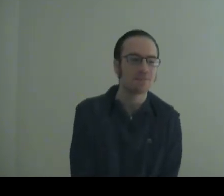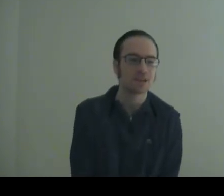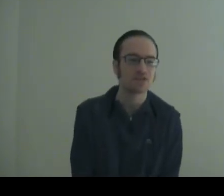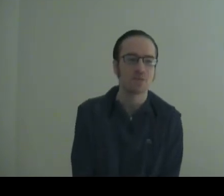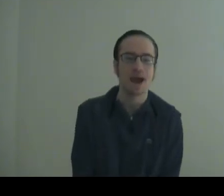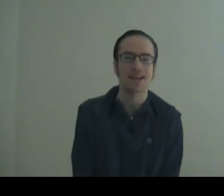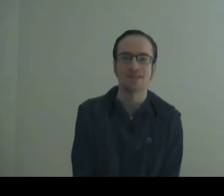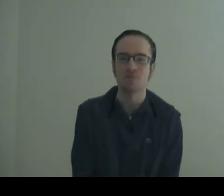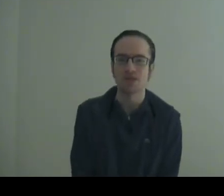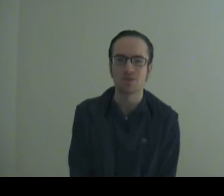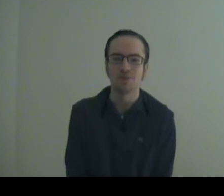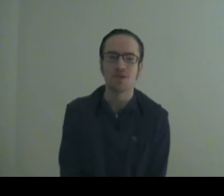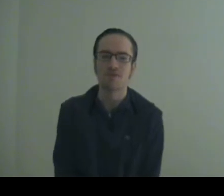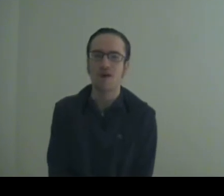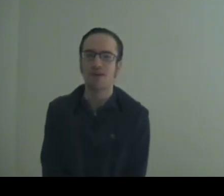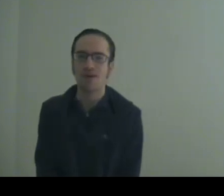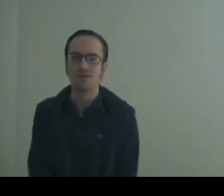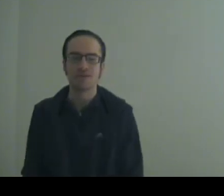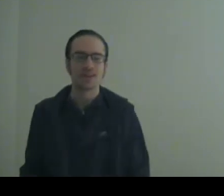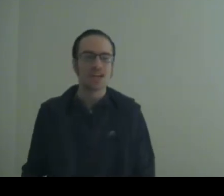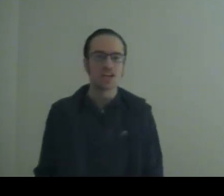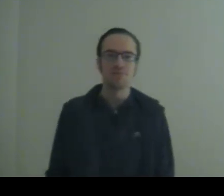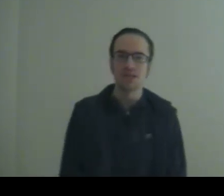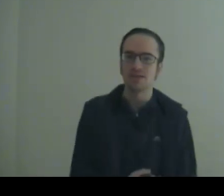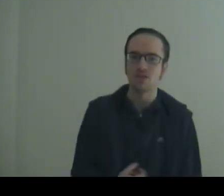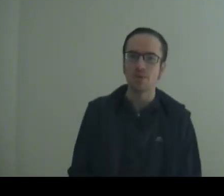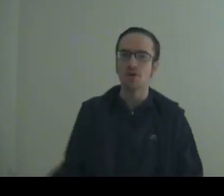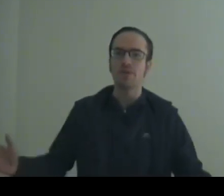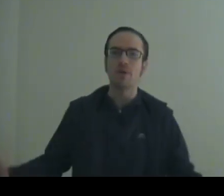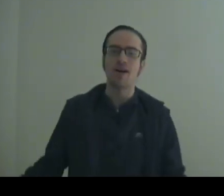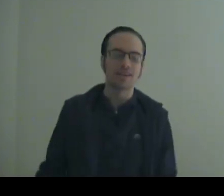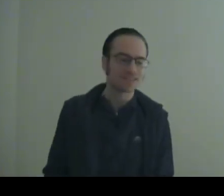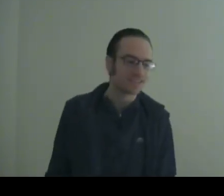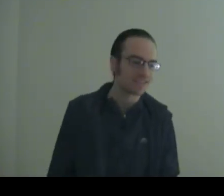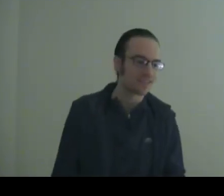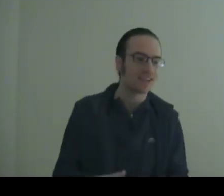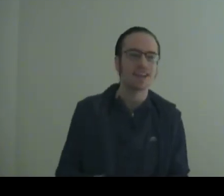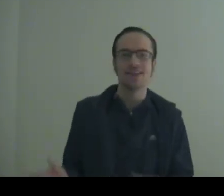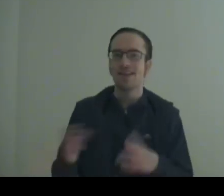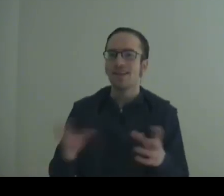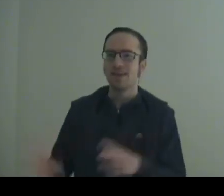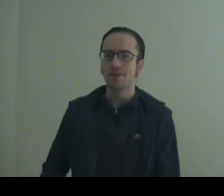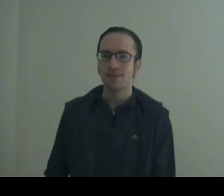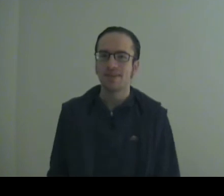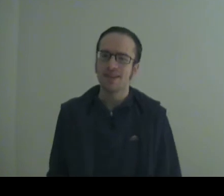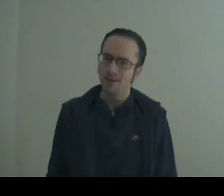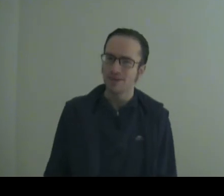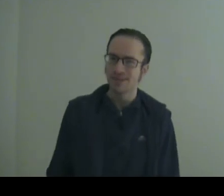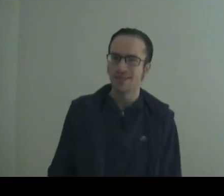big dramatic speech with Prochnow, let him be removed from our hearts and all that, and you know, it was a decent